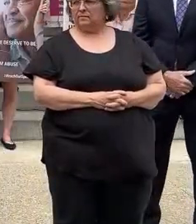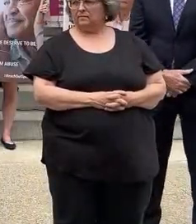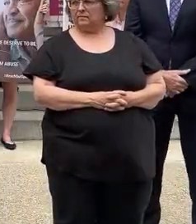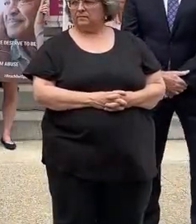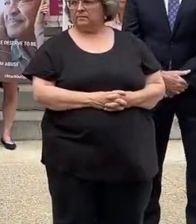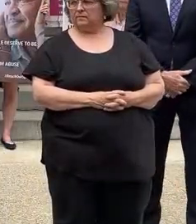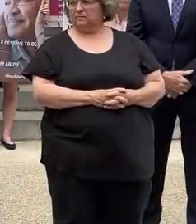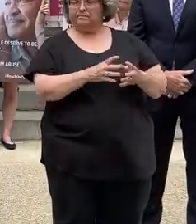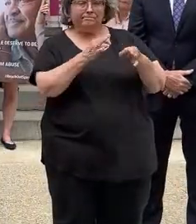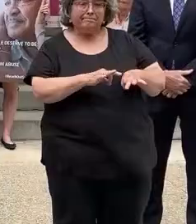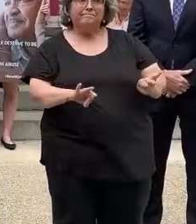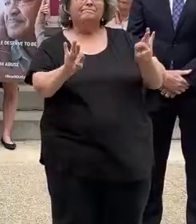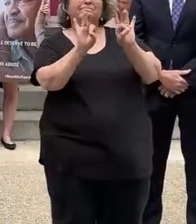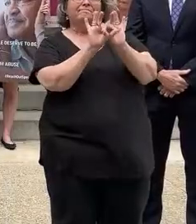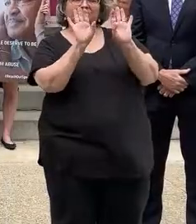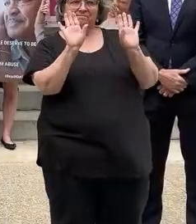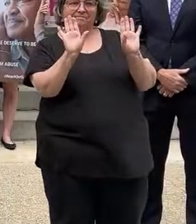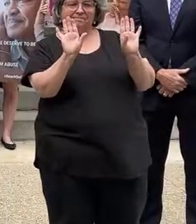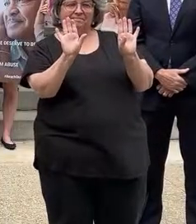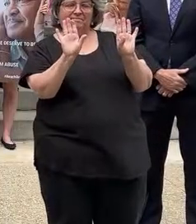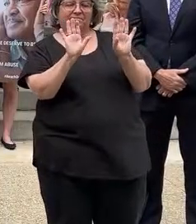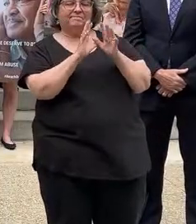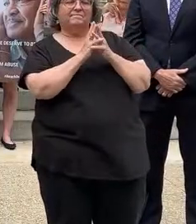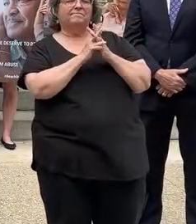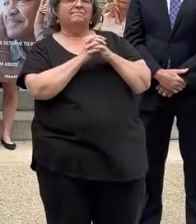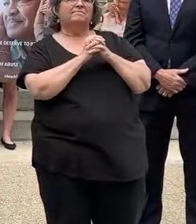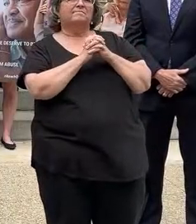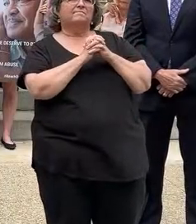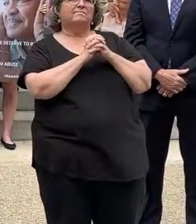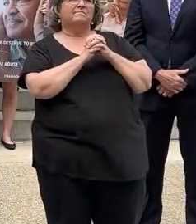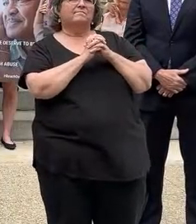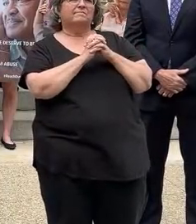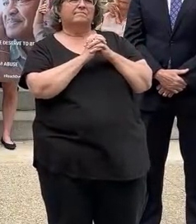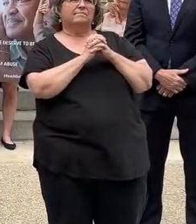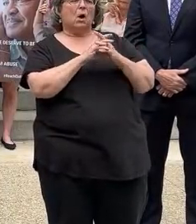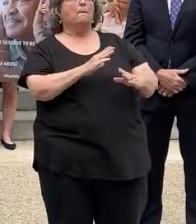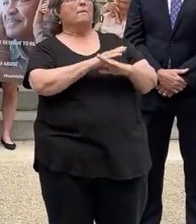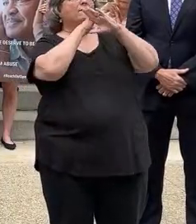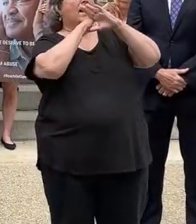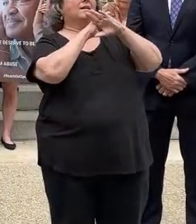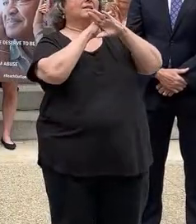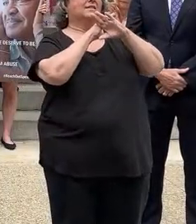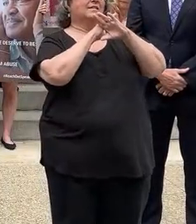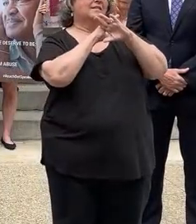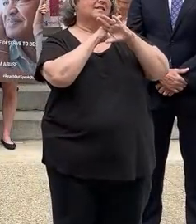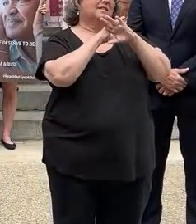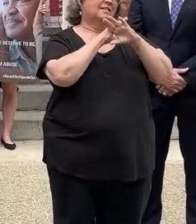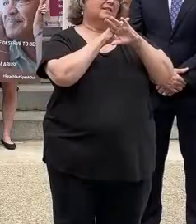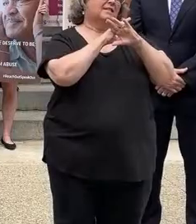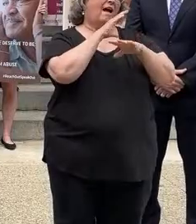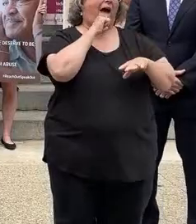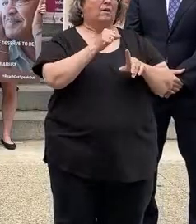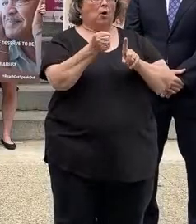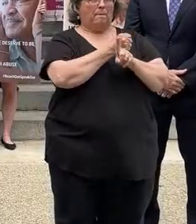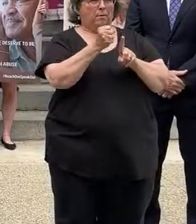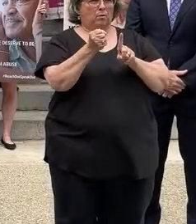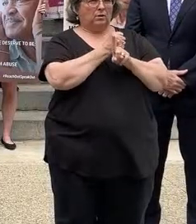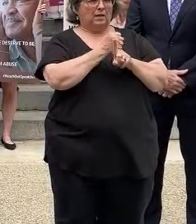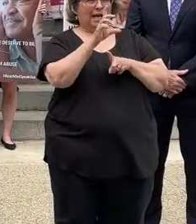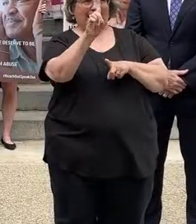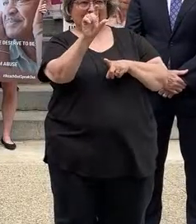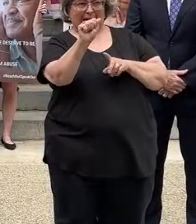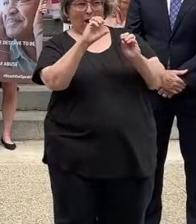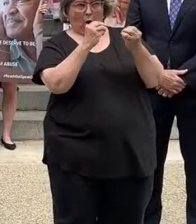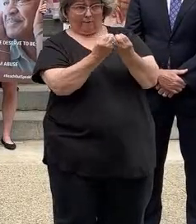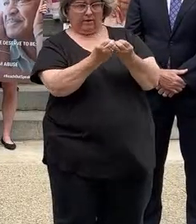A key component in the prohibition or prevention of elder abuse is the district